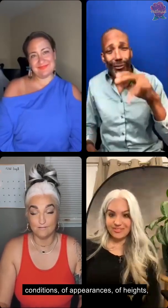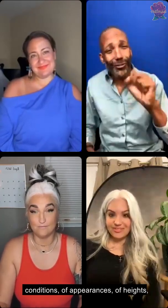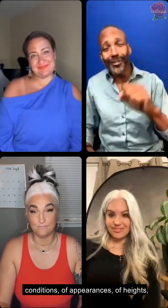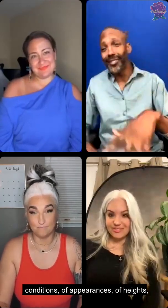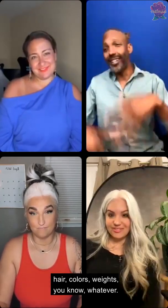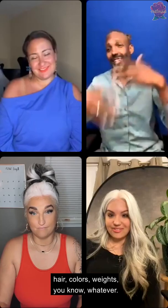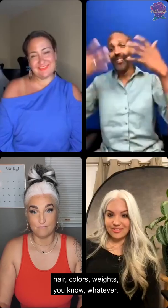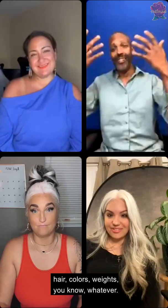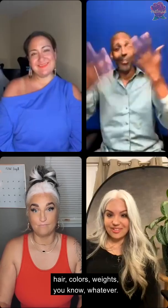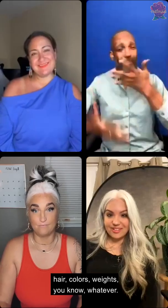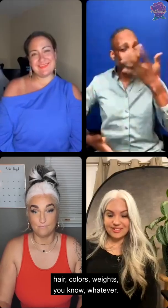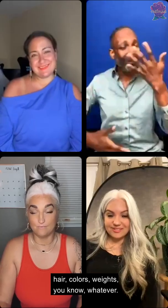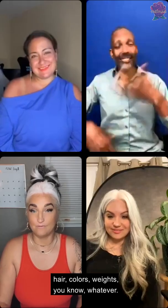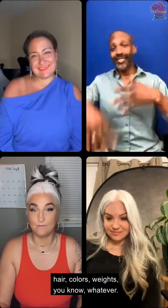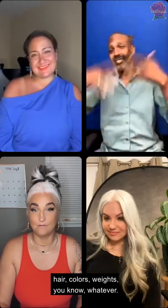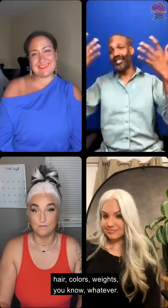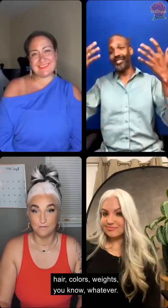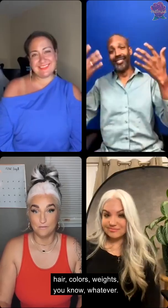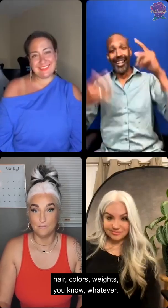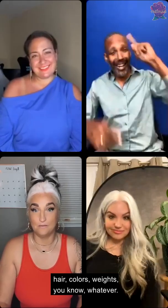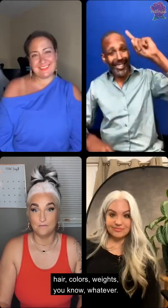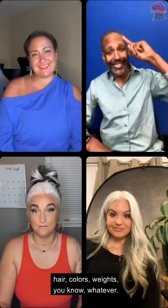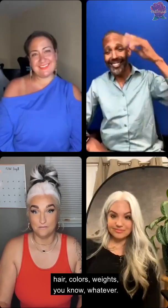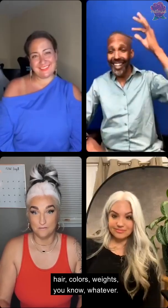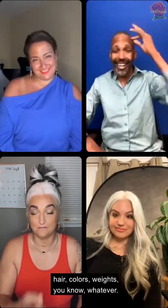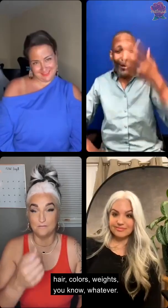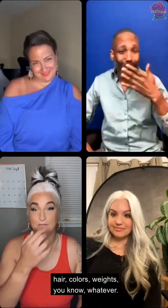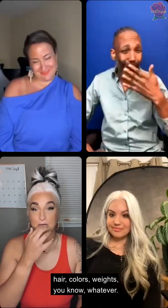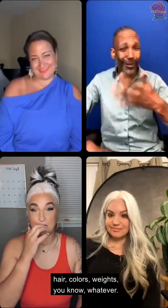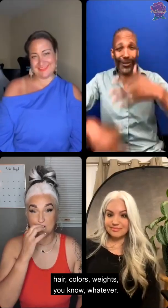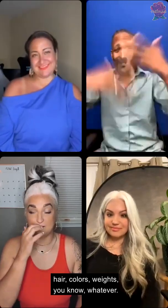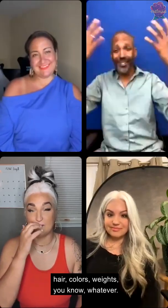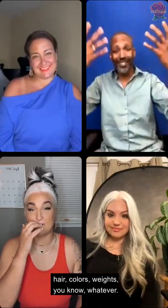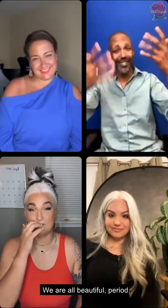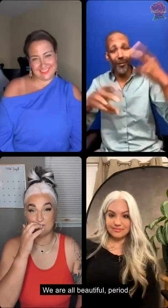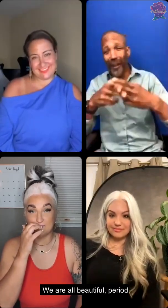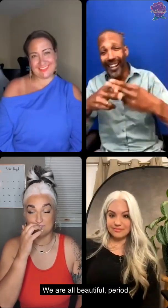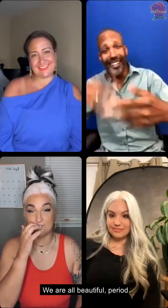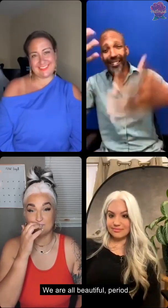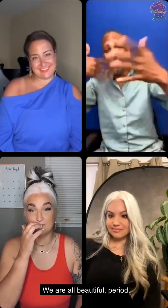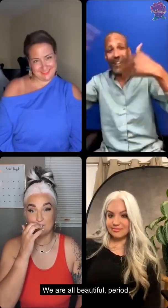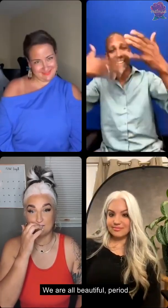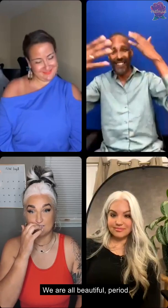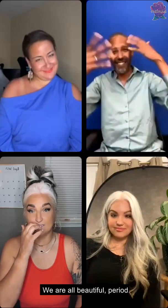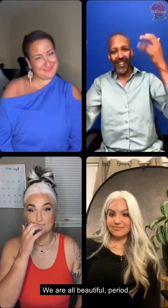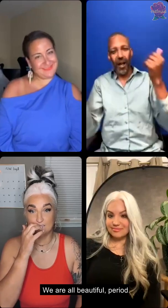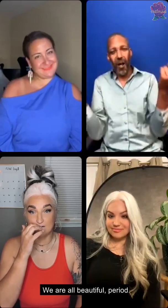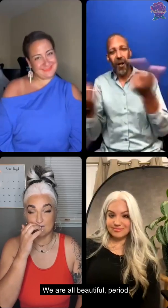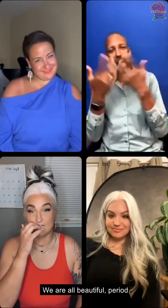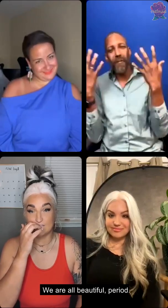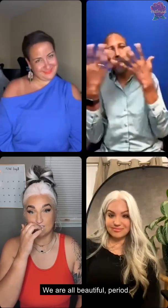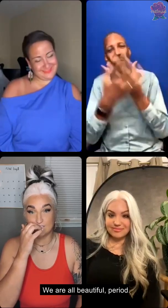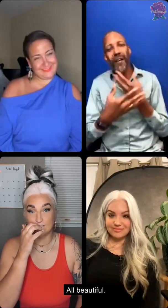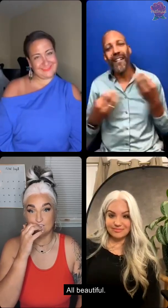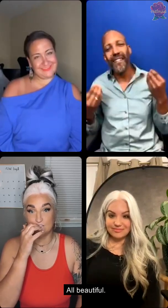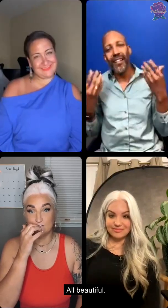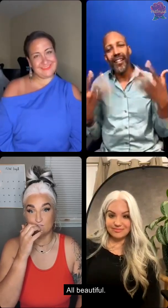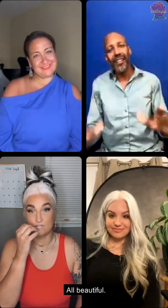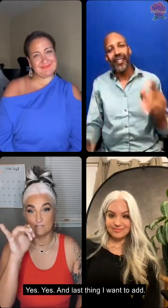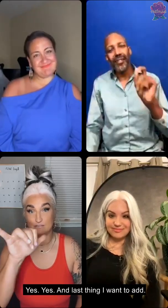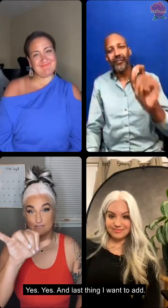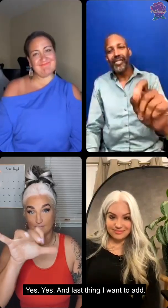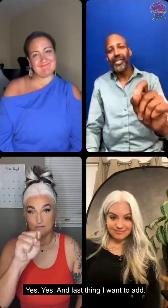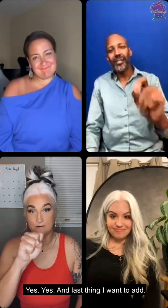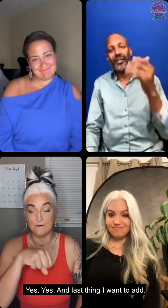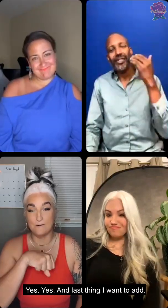of conditions, of appearances, of heights, hair colors, weights, whatever. We are all beautiful,